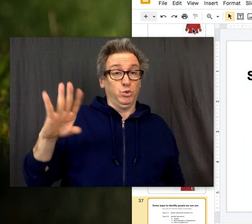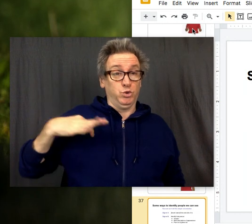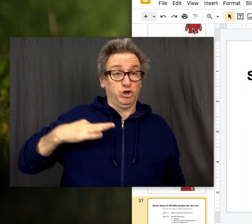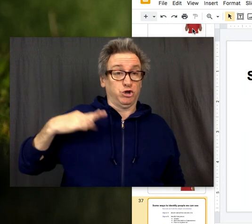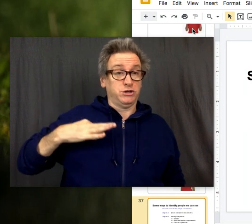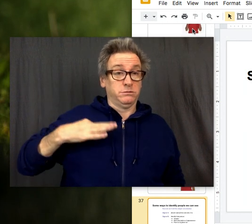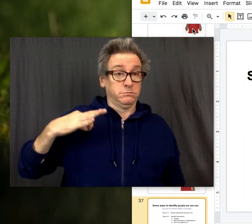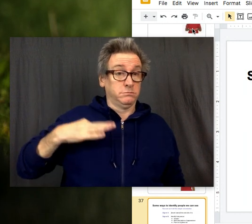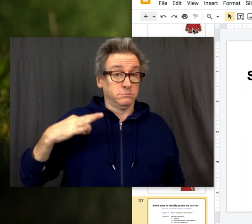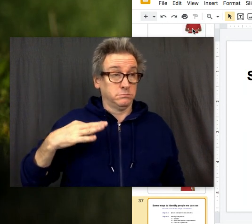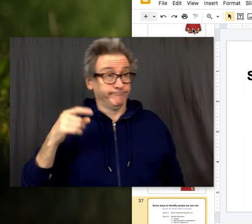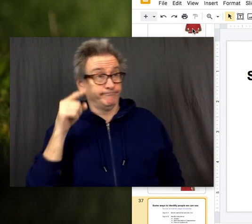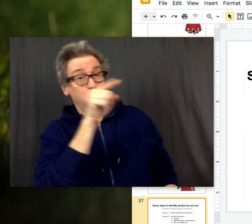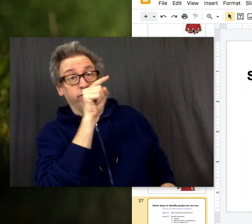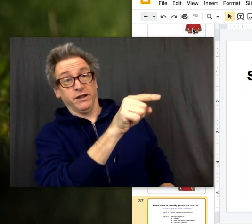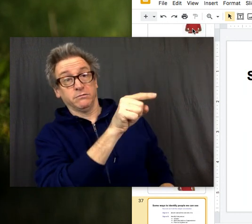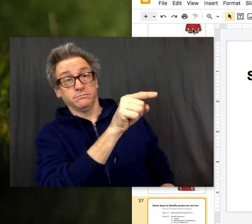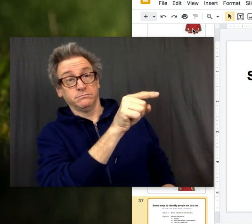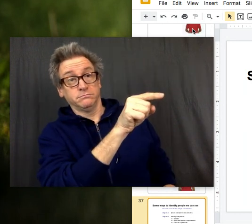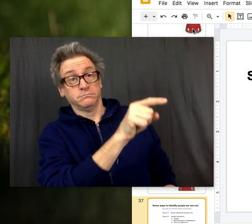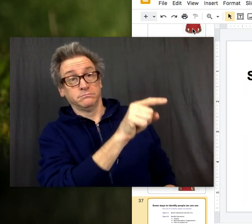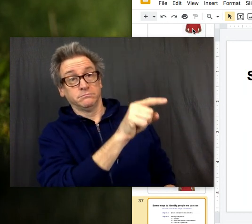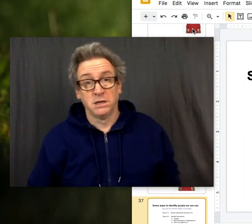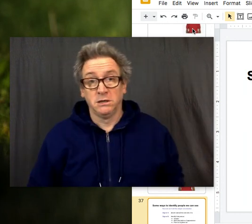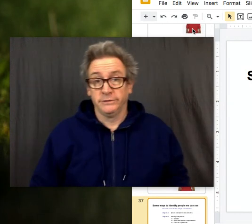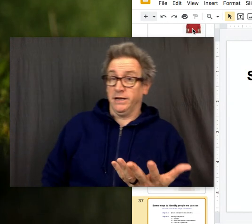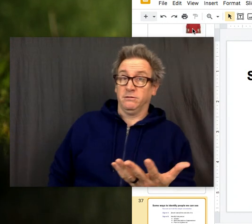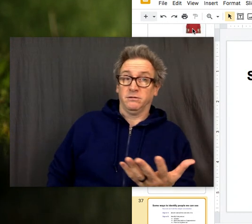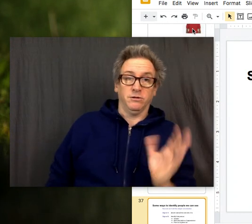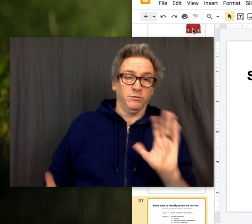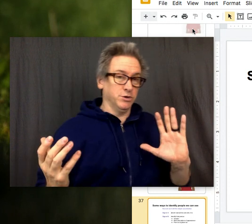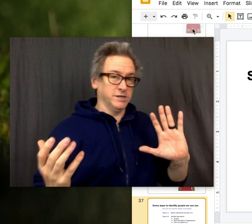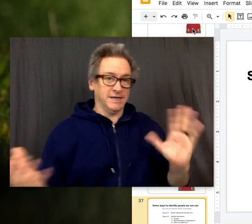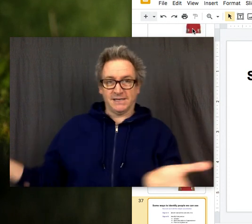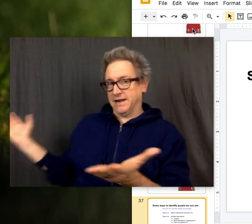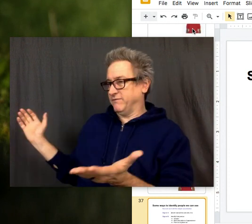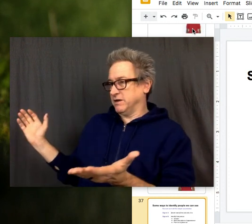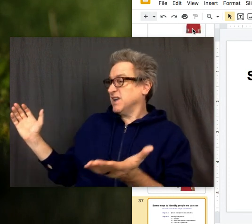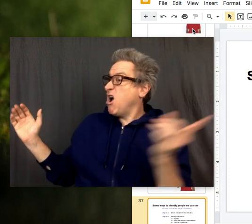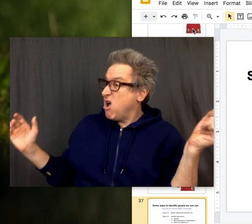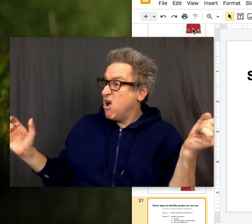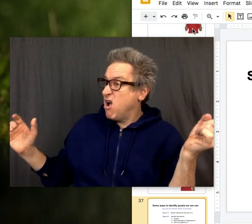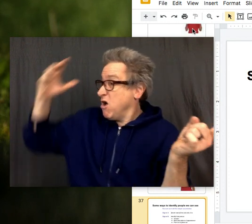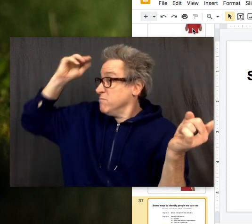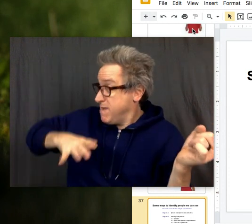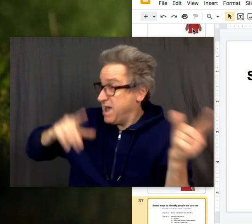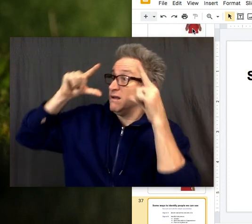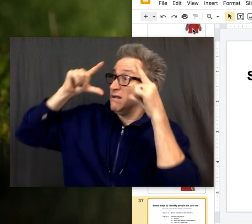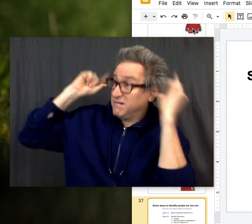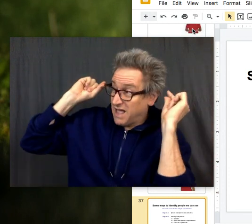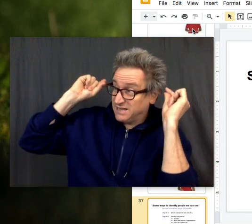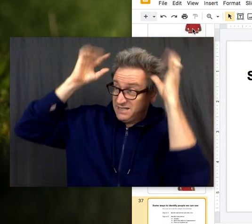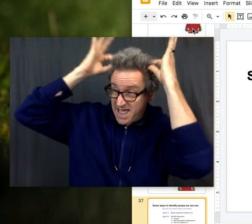blue shirt over there. And then you could do the second half of the conversation.